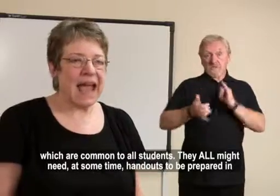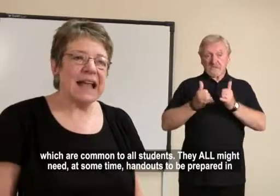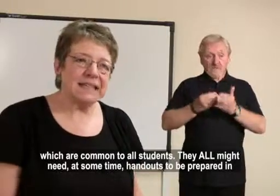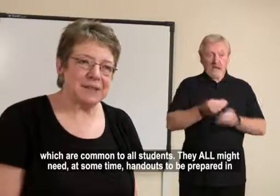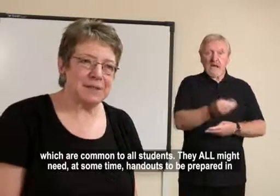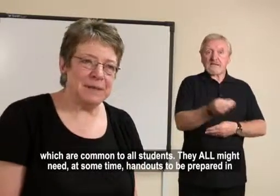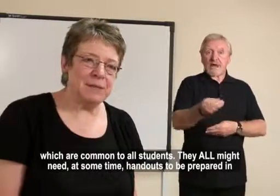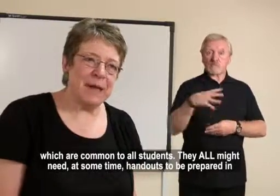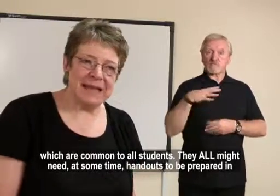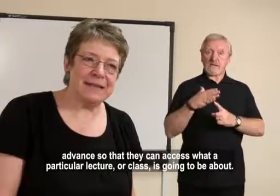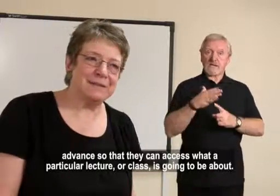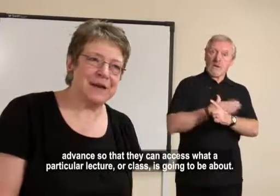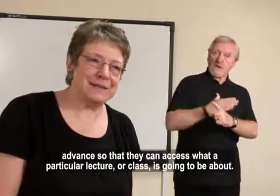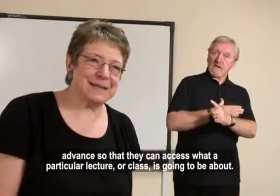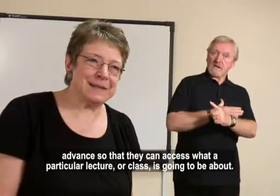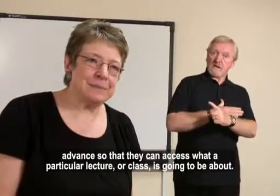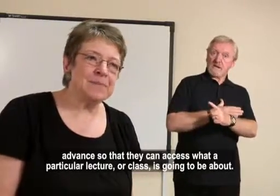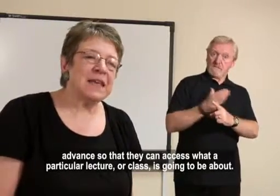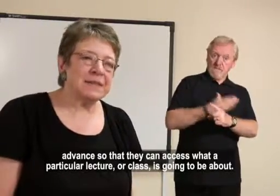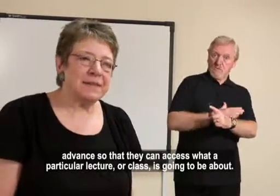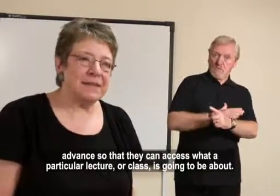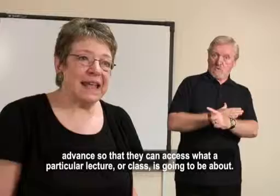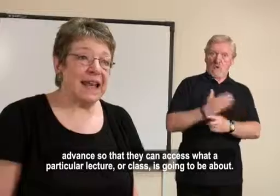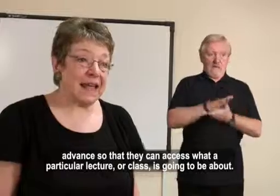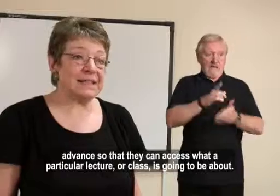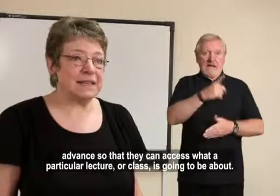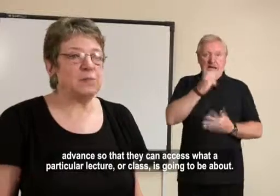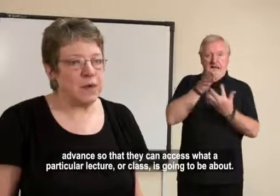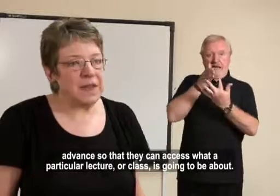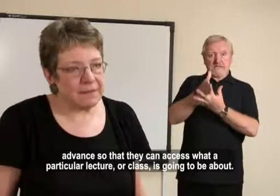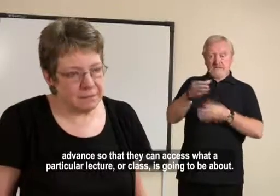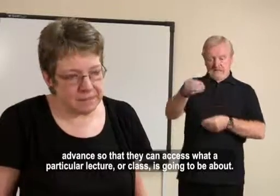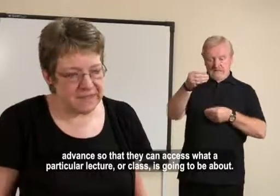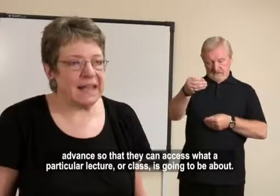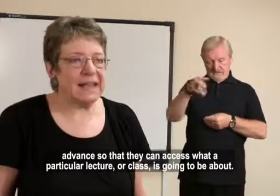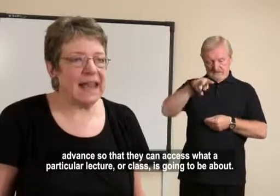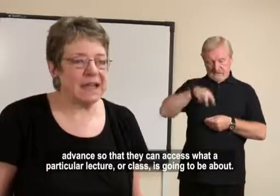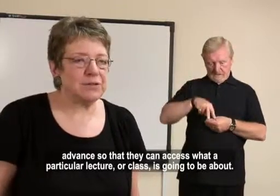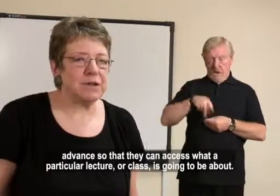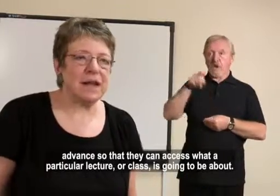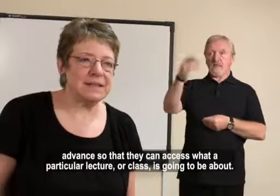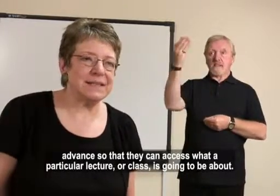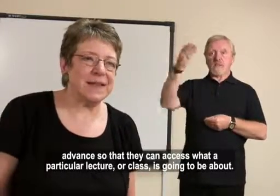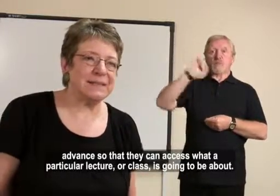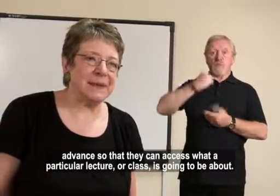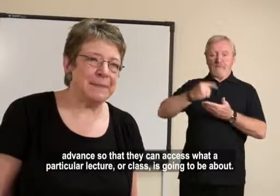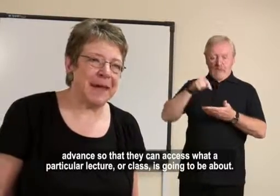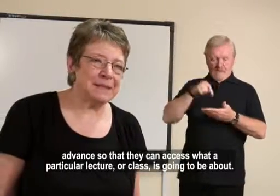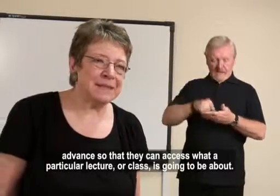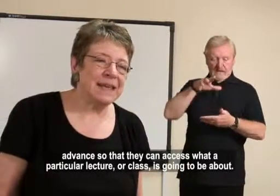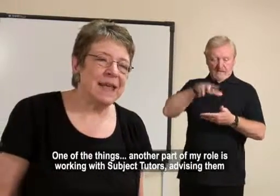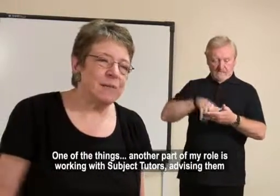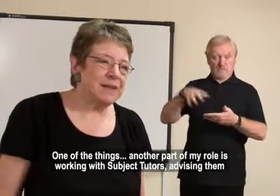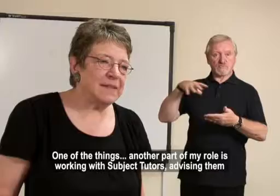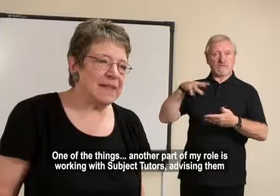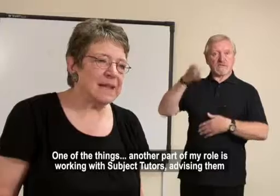time handouts to be prepared in advance so that they can access what a particular lecture or class is going to be